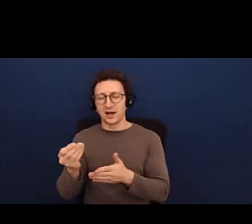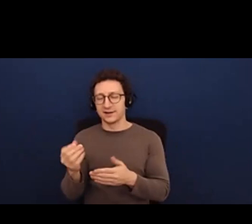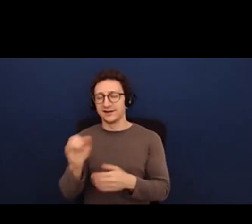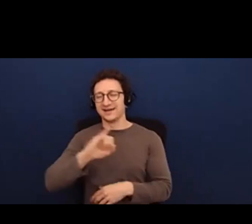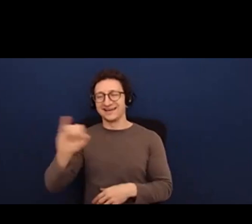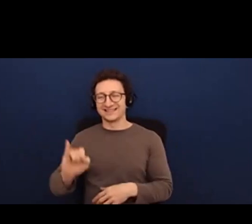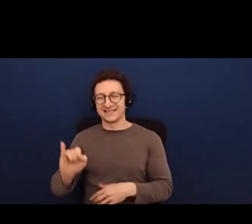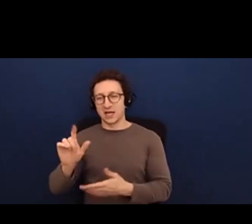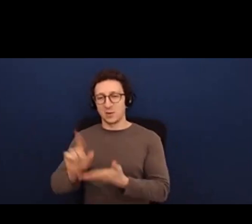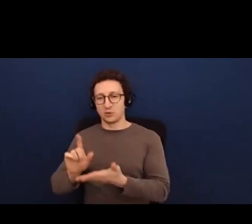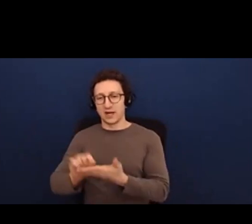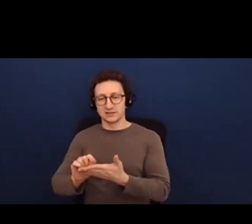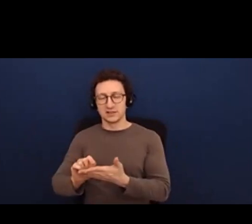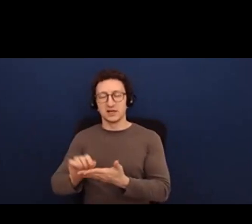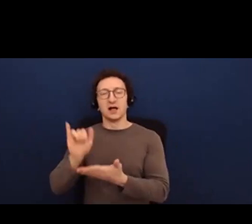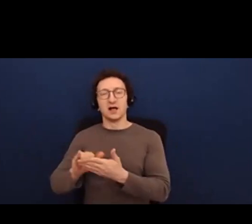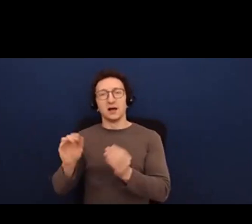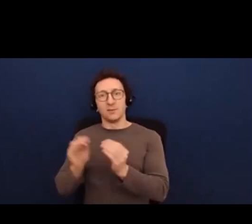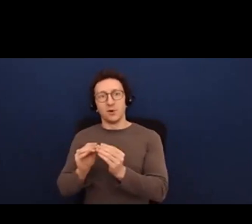deals with the philosophical